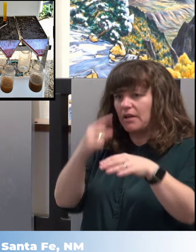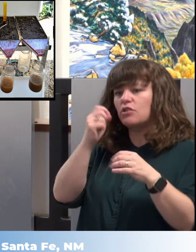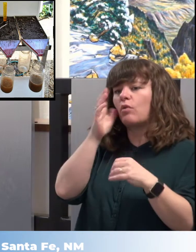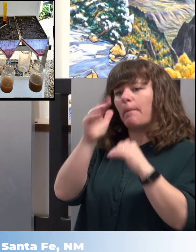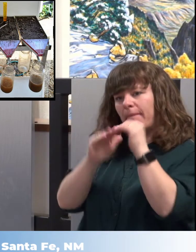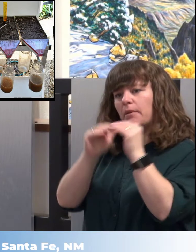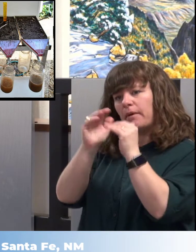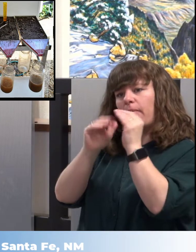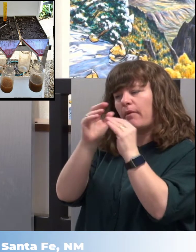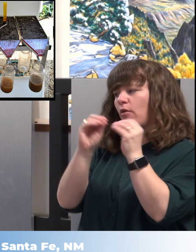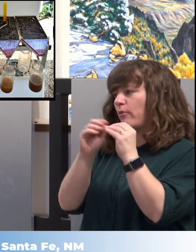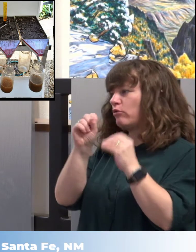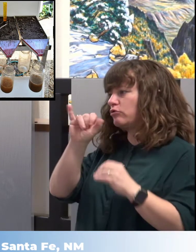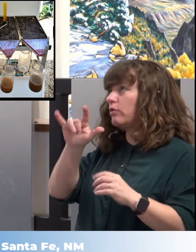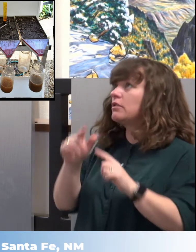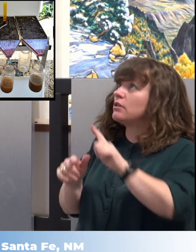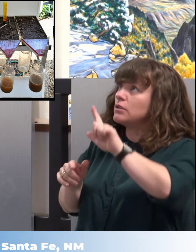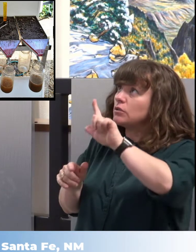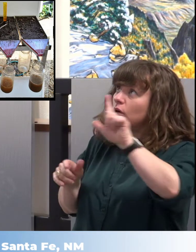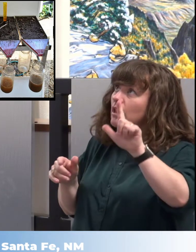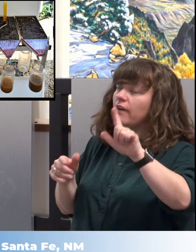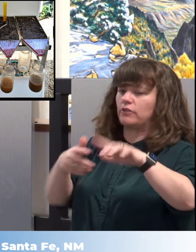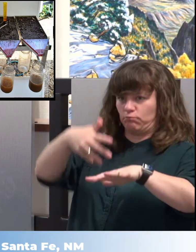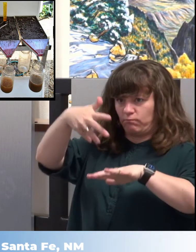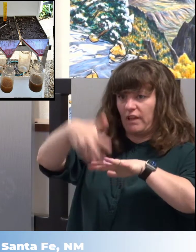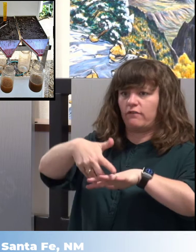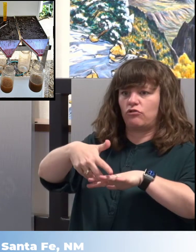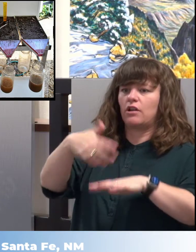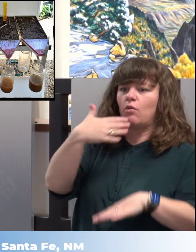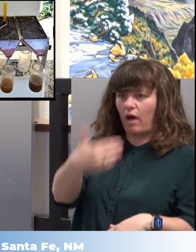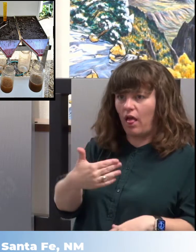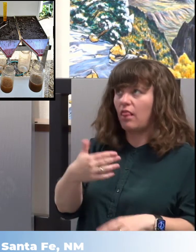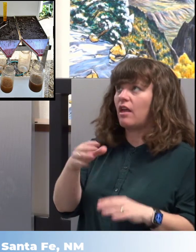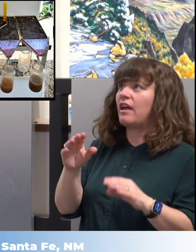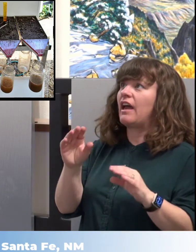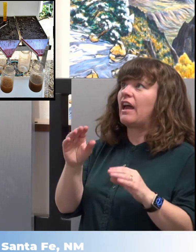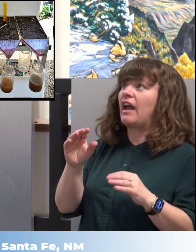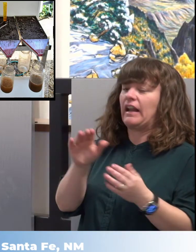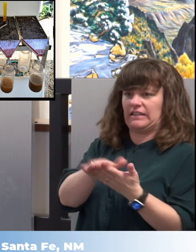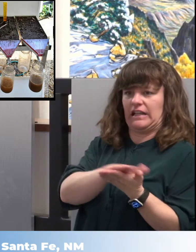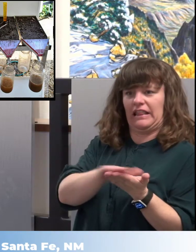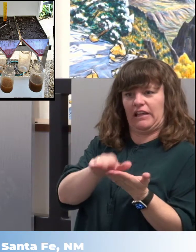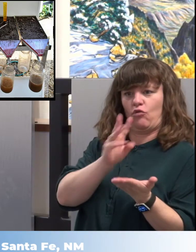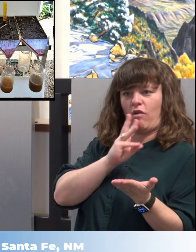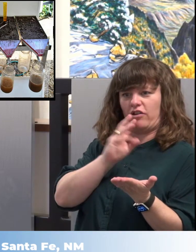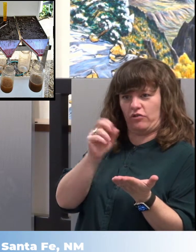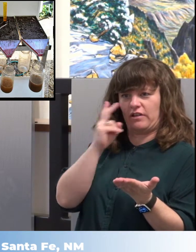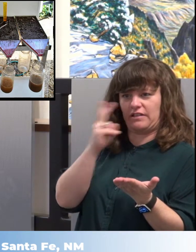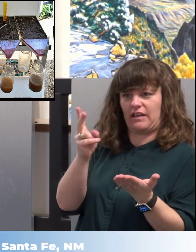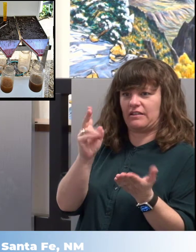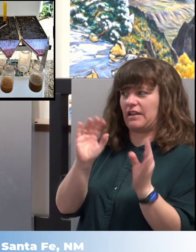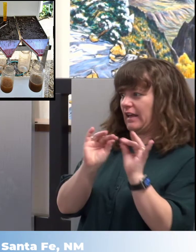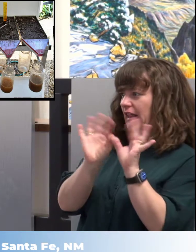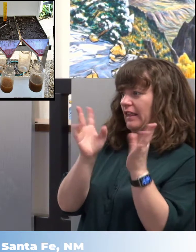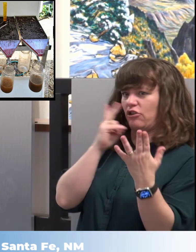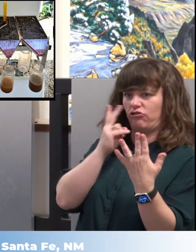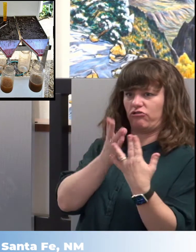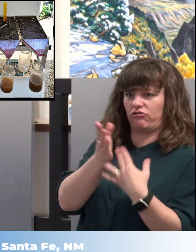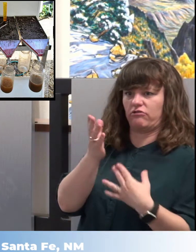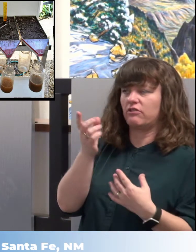can see that the water has infiltrated really well and it's clear or relatively clear. So it hasn't got much